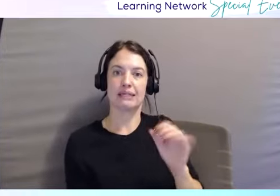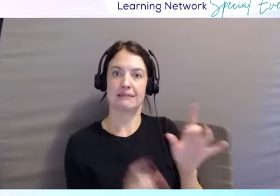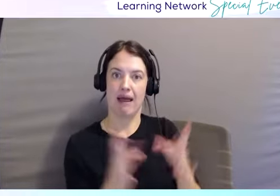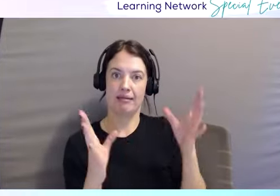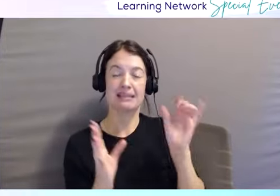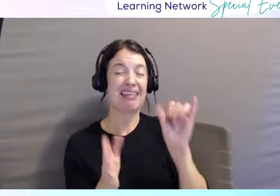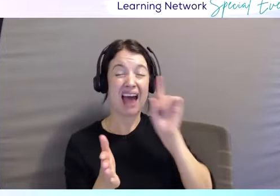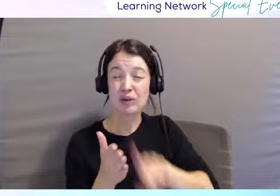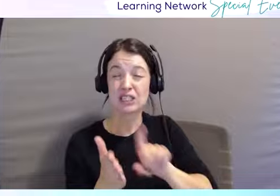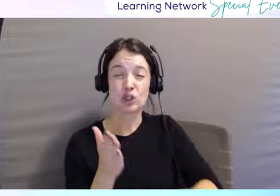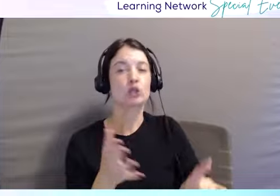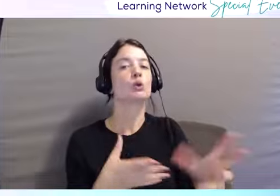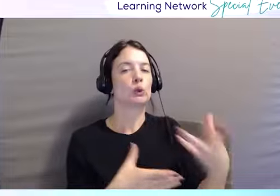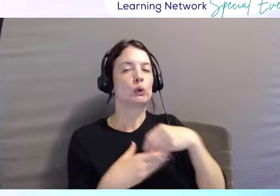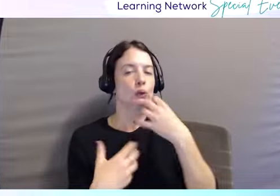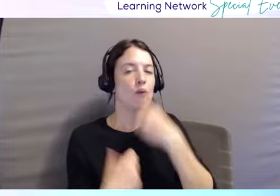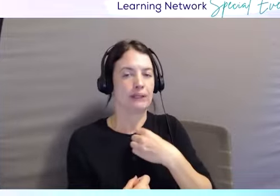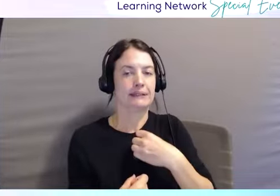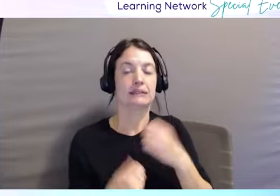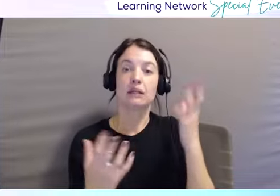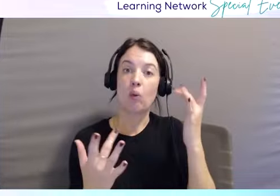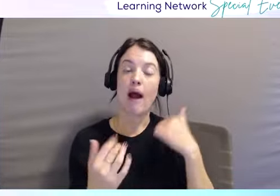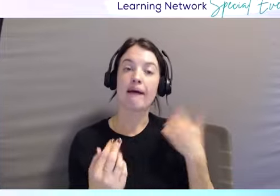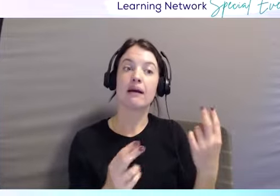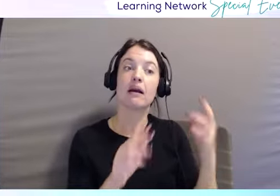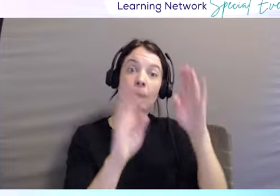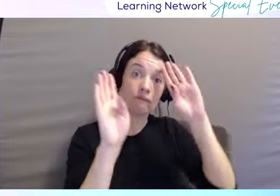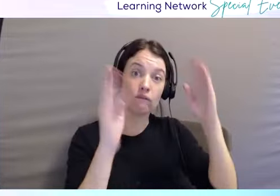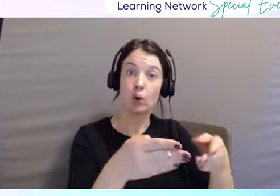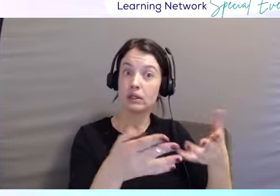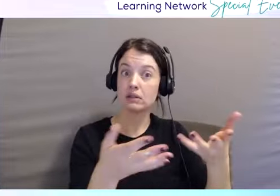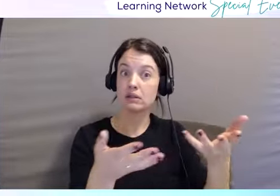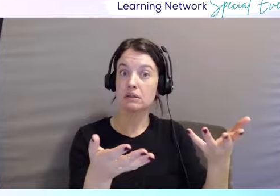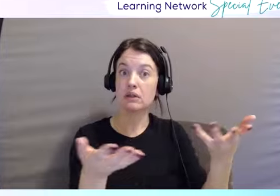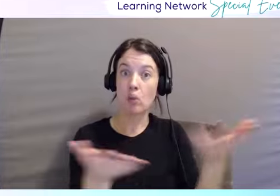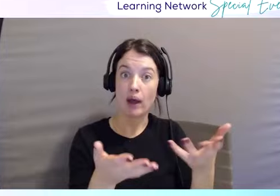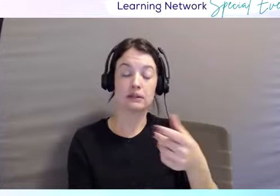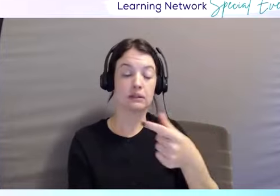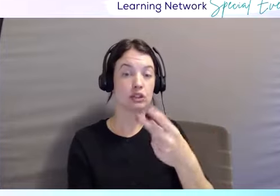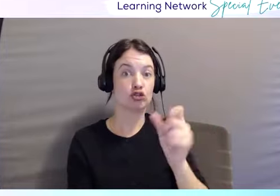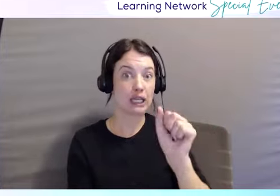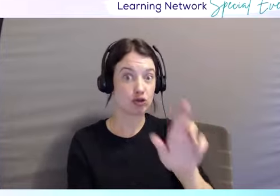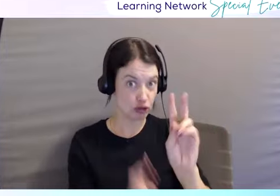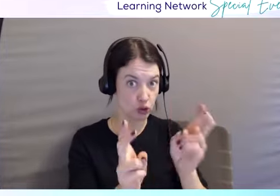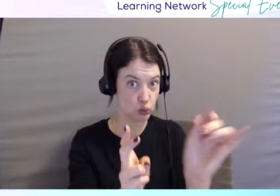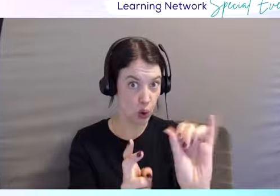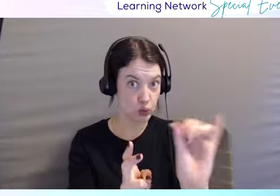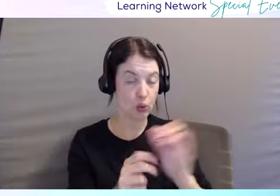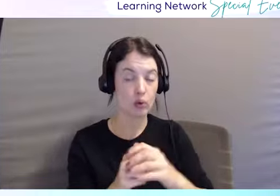extraordinarily important because it looks at both sex and gender issues in the sense that it looks at some of the